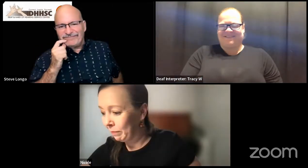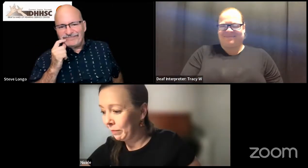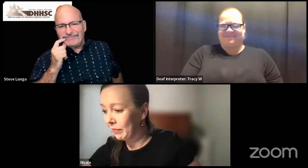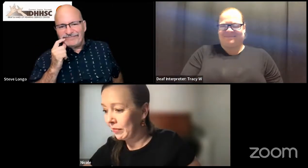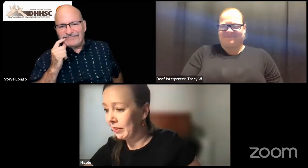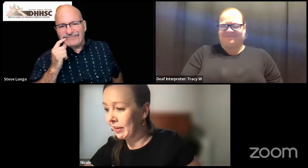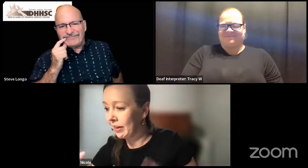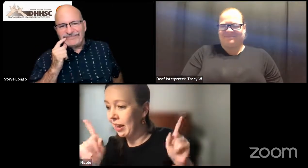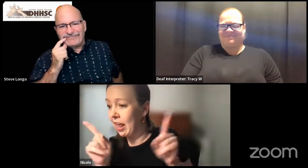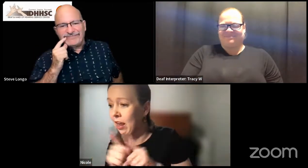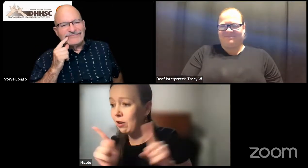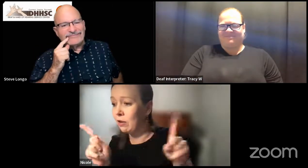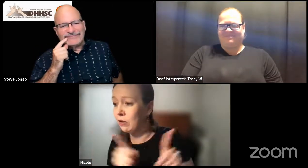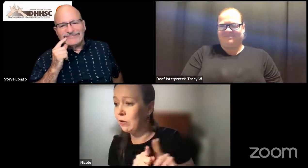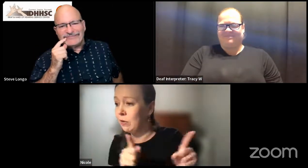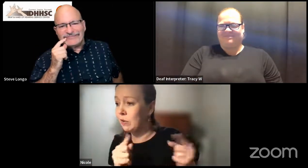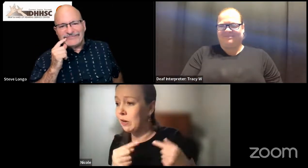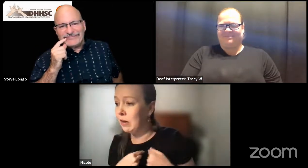DHHSC and its services.